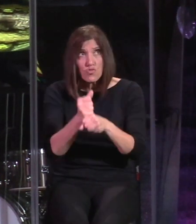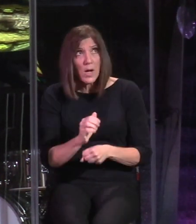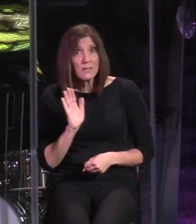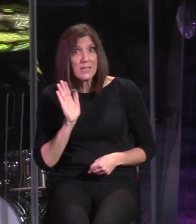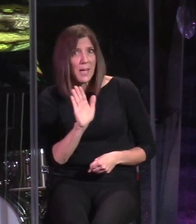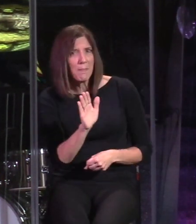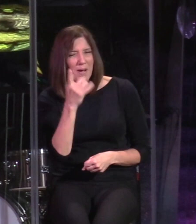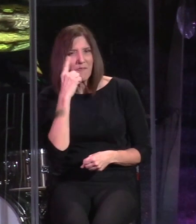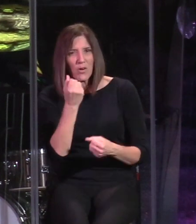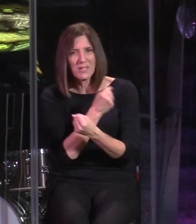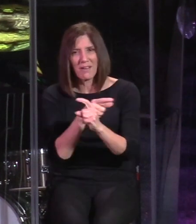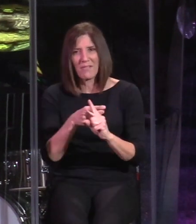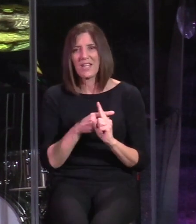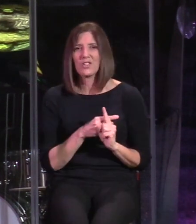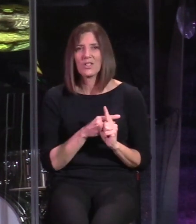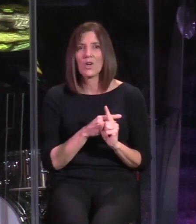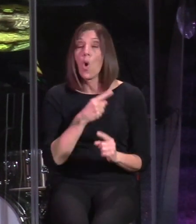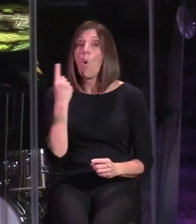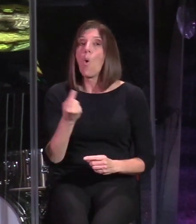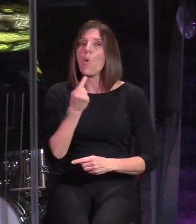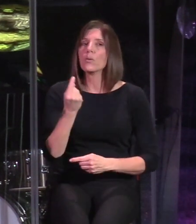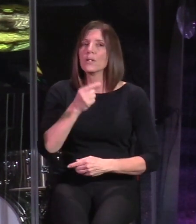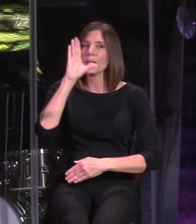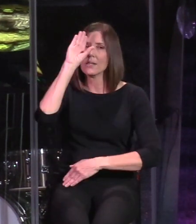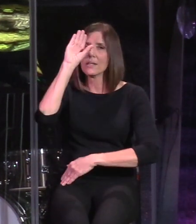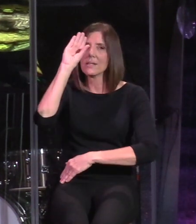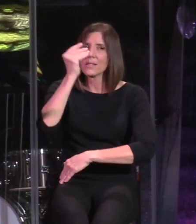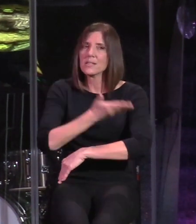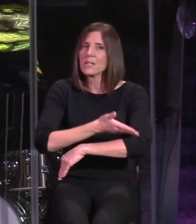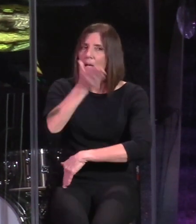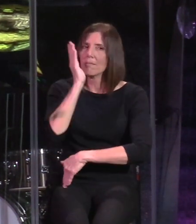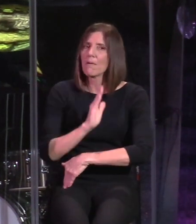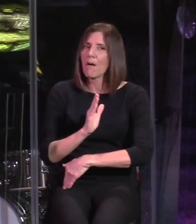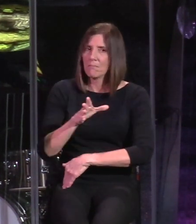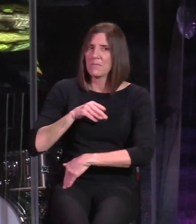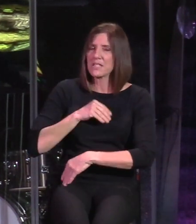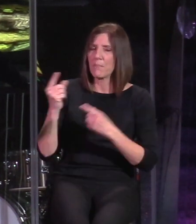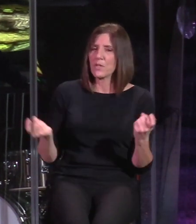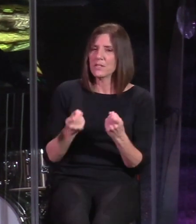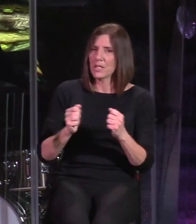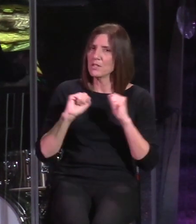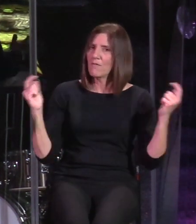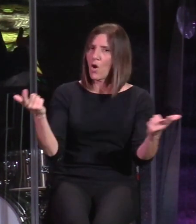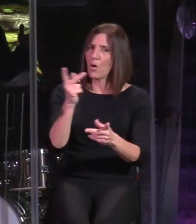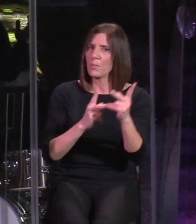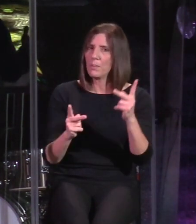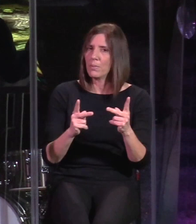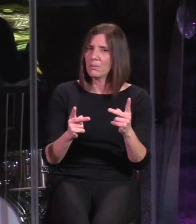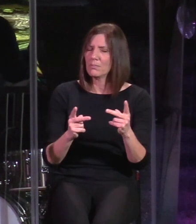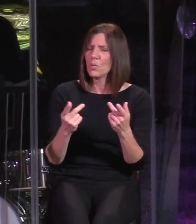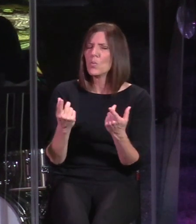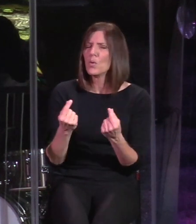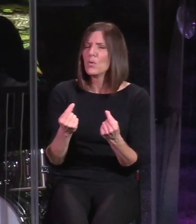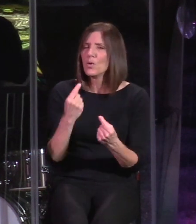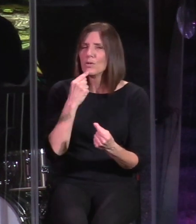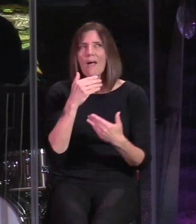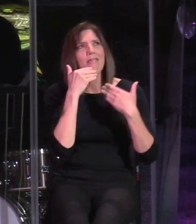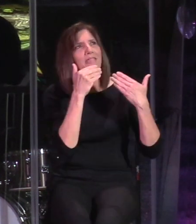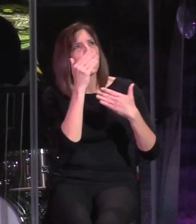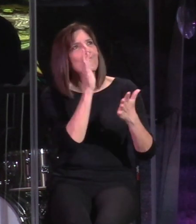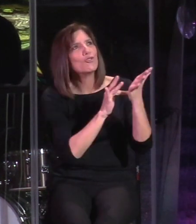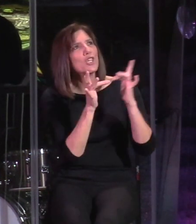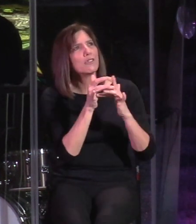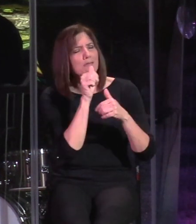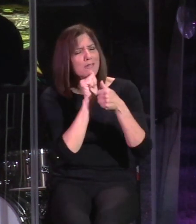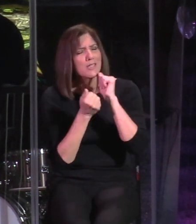salvation. Only the Son of God could have borne the sins of many. So we say, thank you, Jesus, for